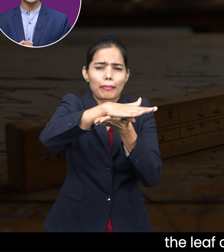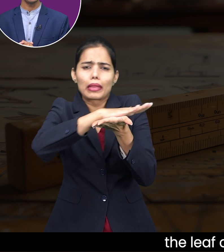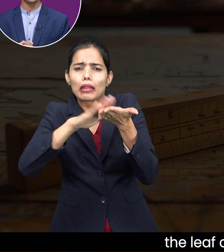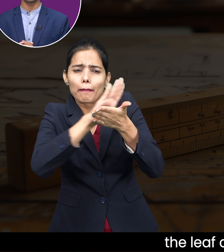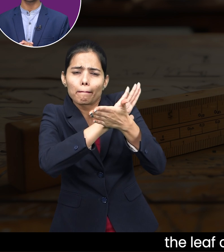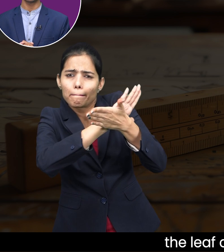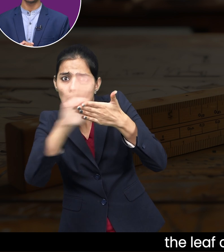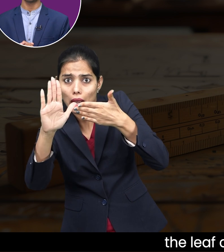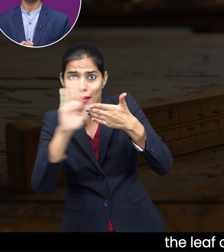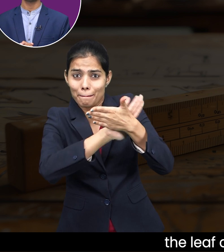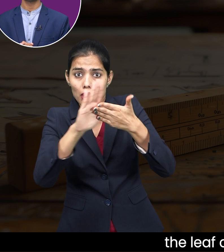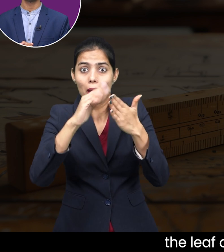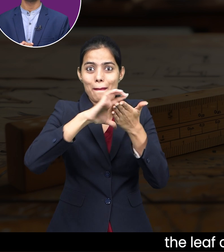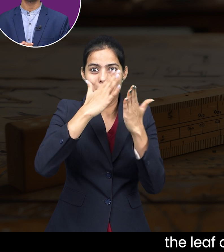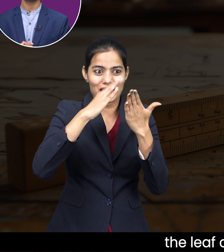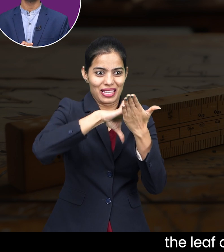Place the leaf on a graph paper.